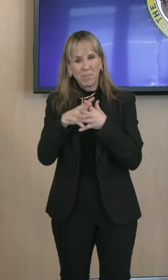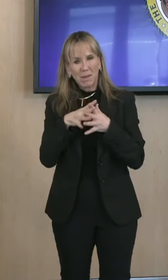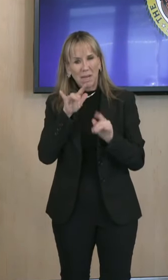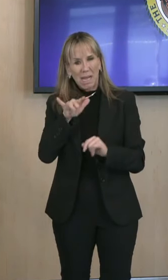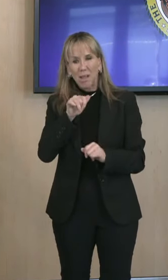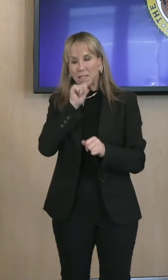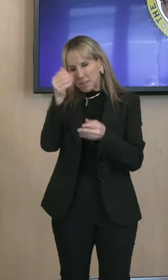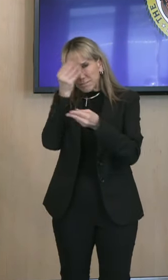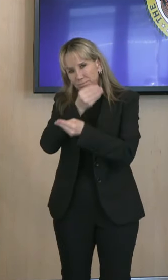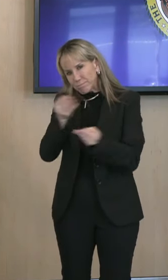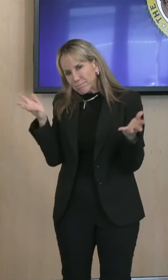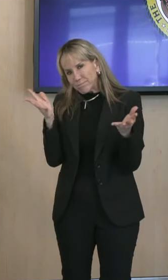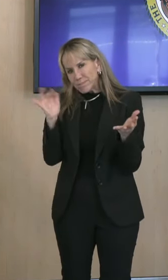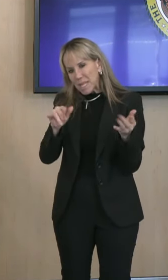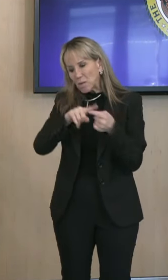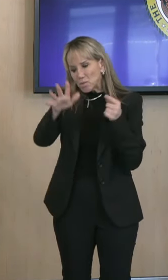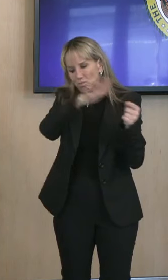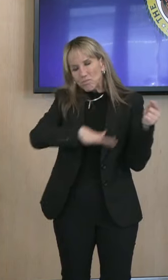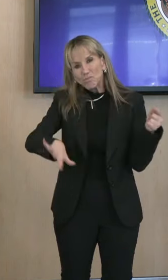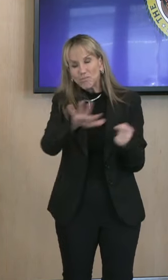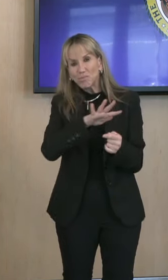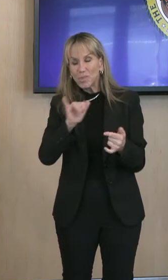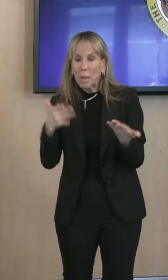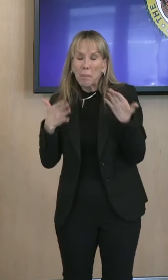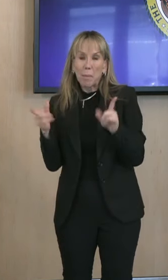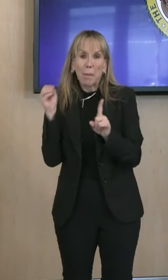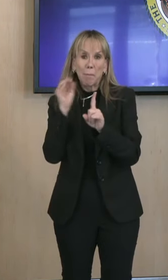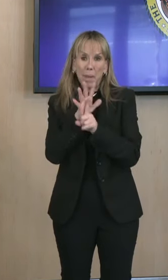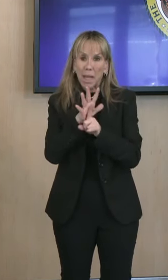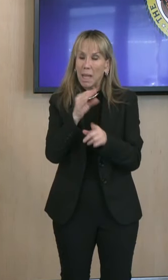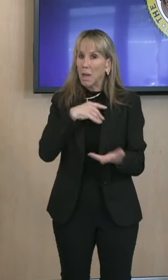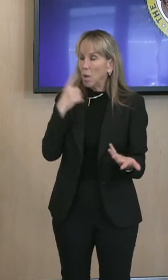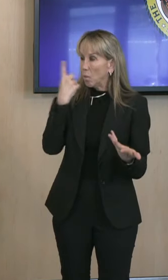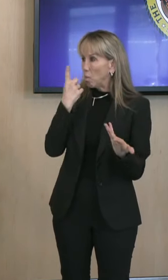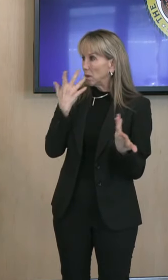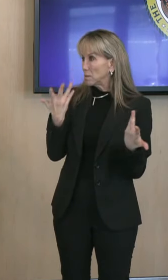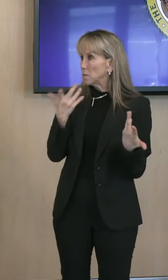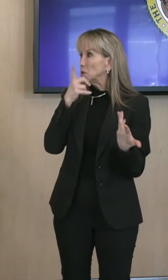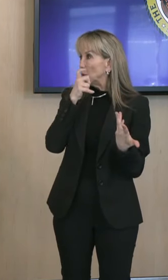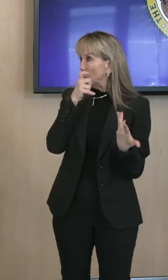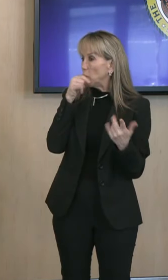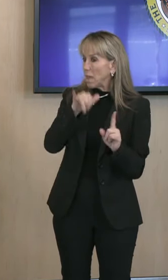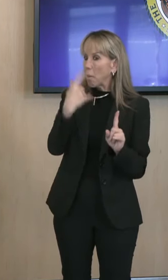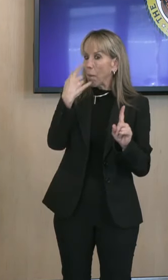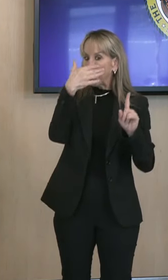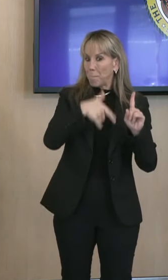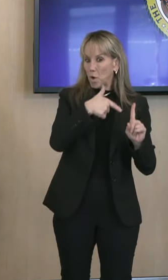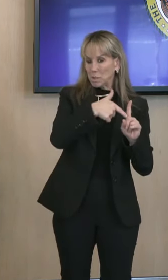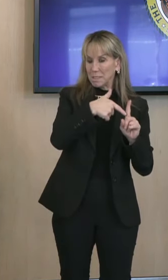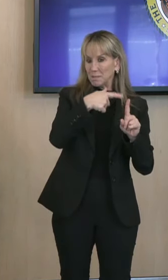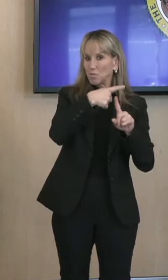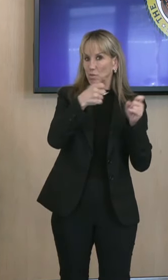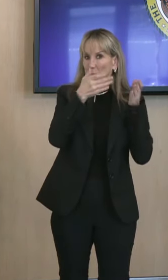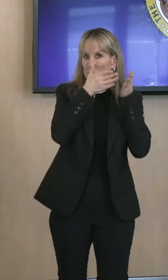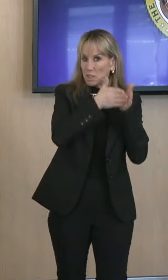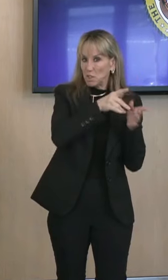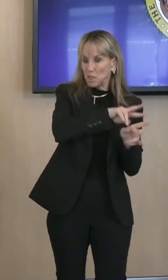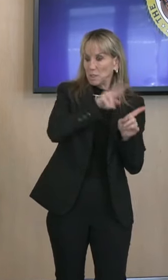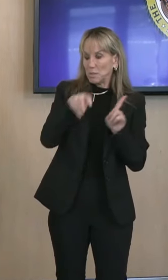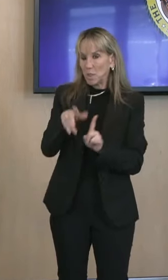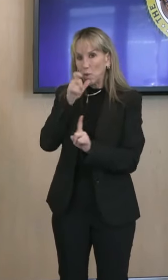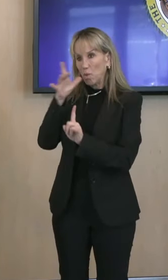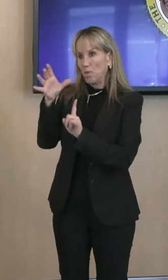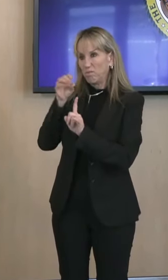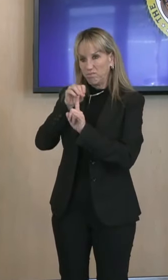been exposed? And was the cruise ship passenger who tested positive seen in the ship's infirmary? Let me just